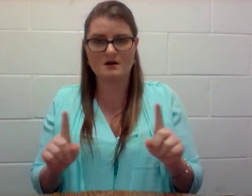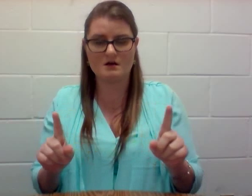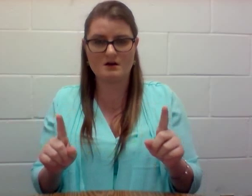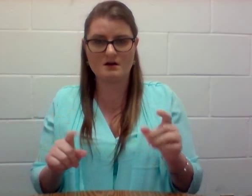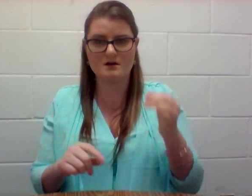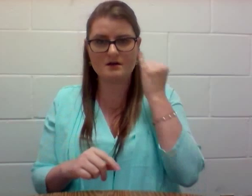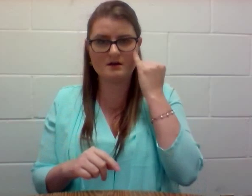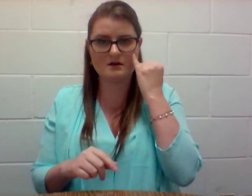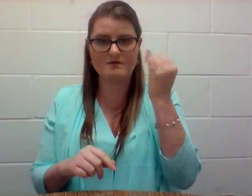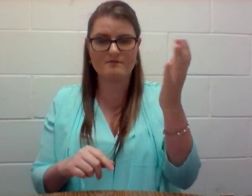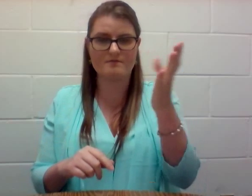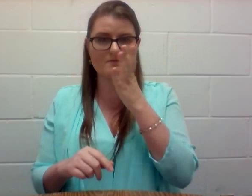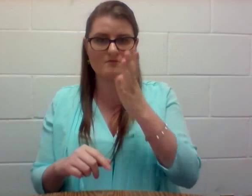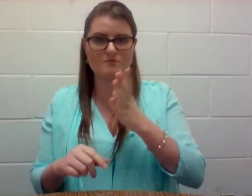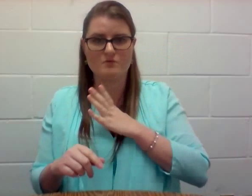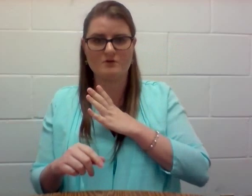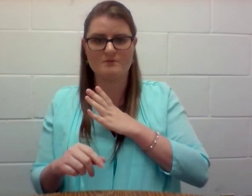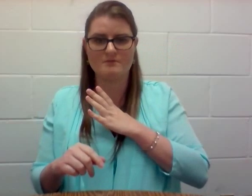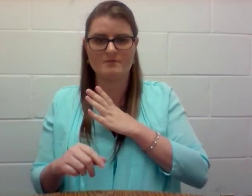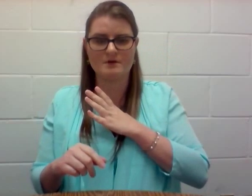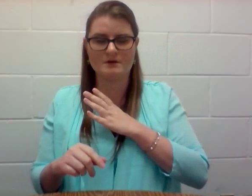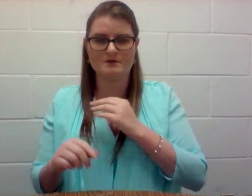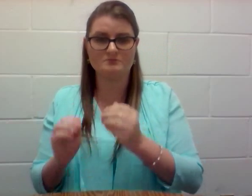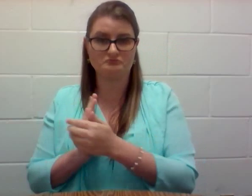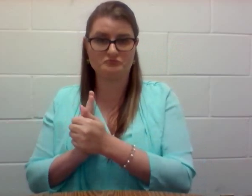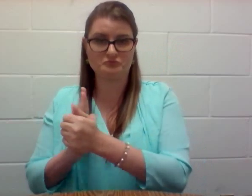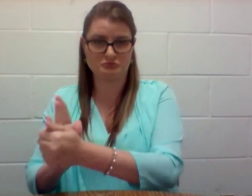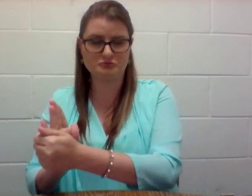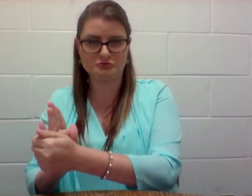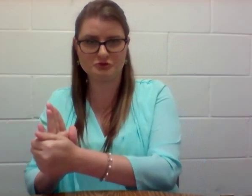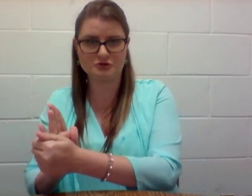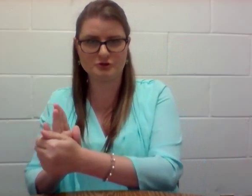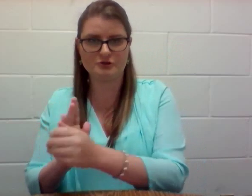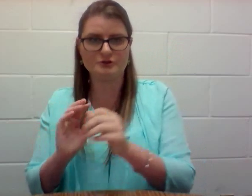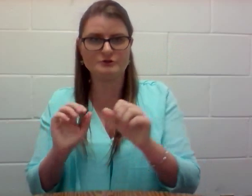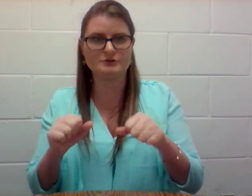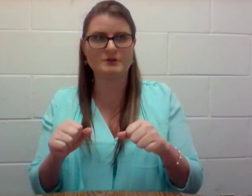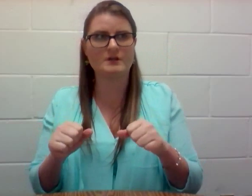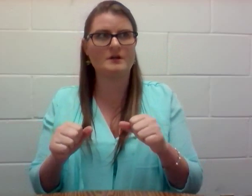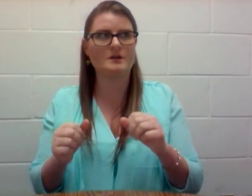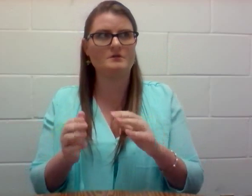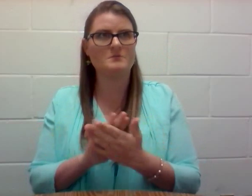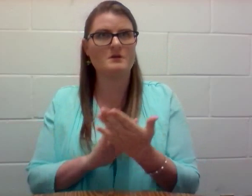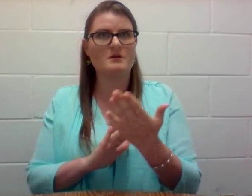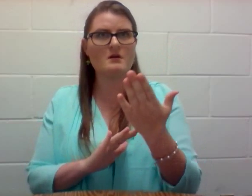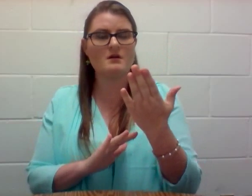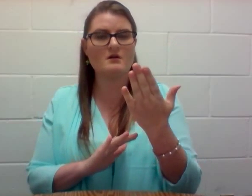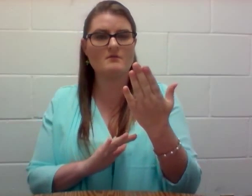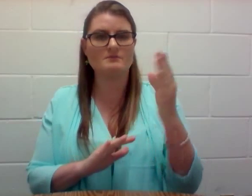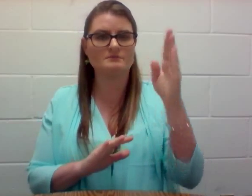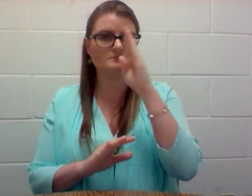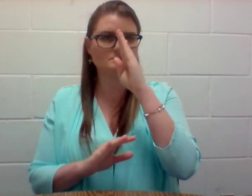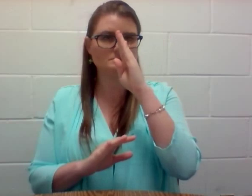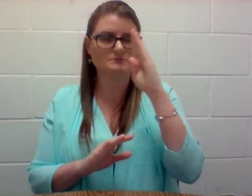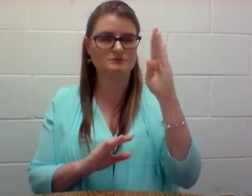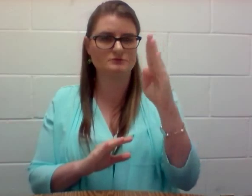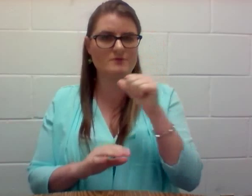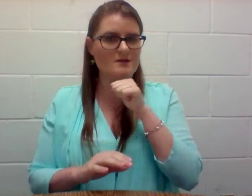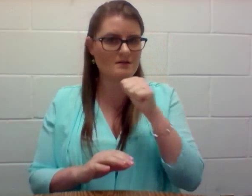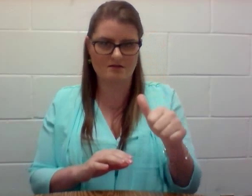non-directive, or directive and non-personal, but I don't think we should push the limits. I